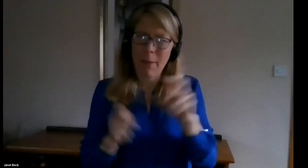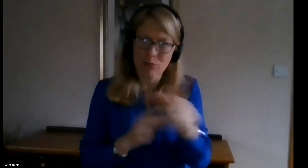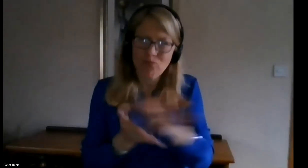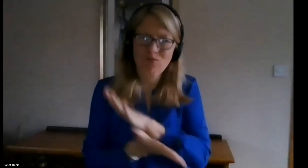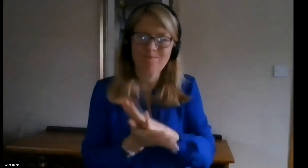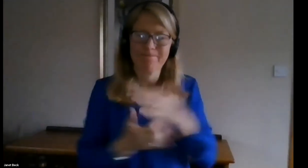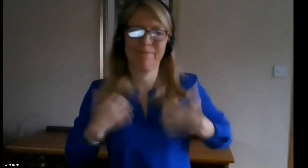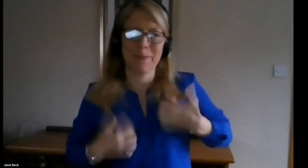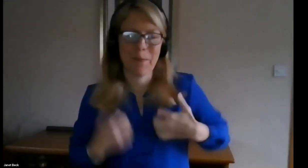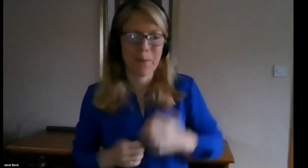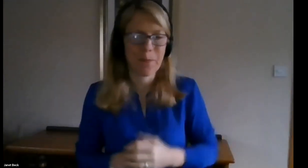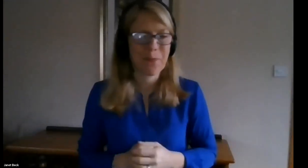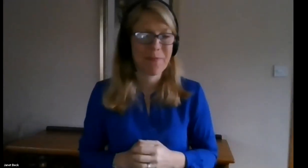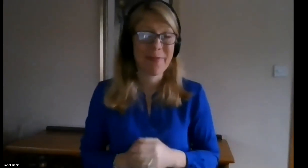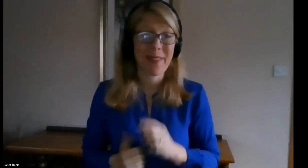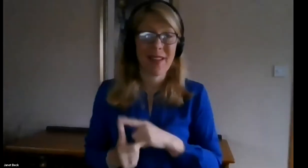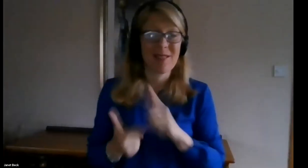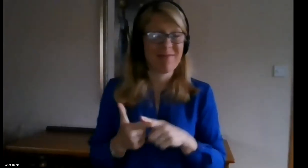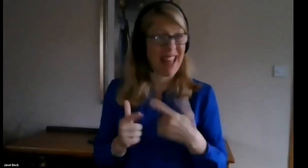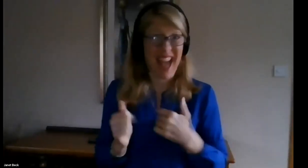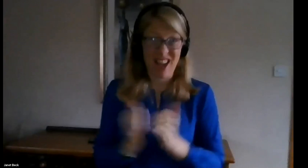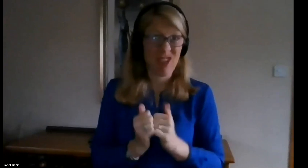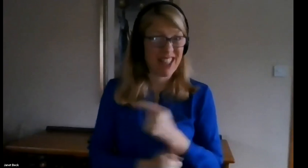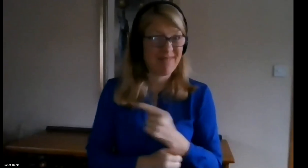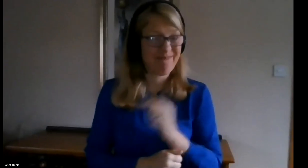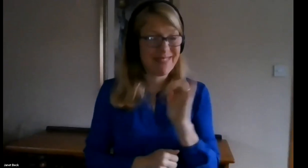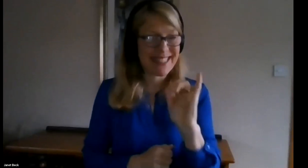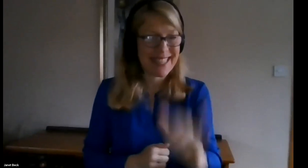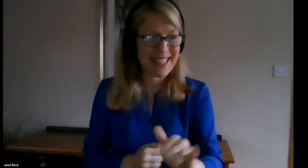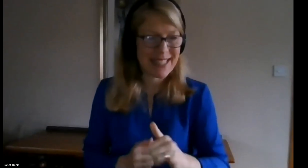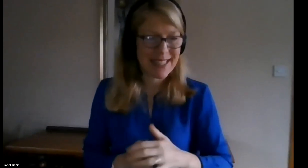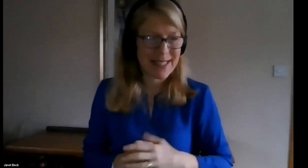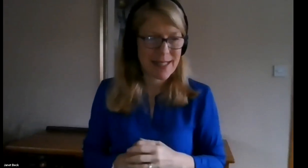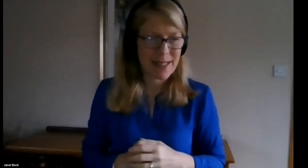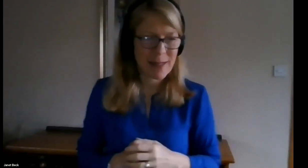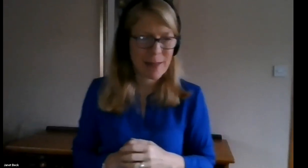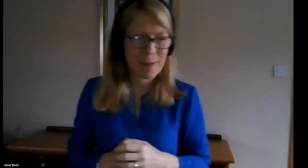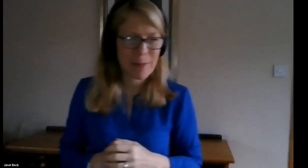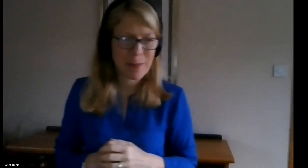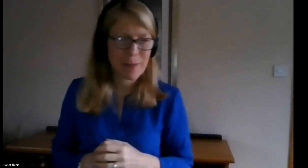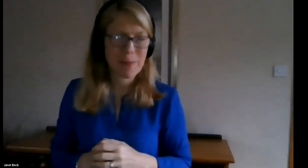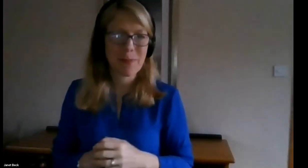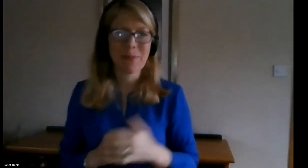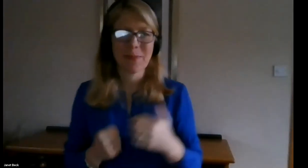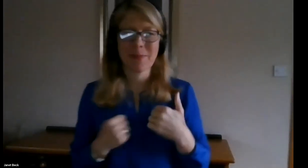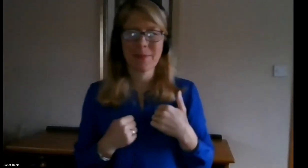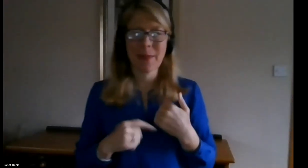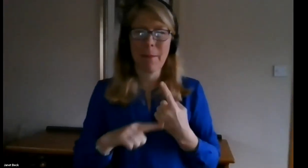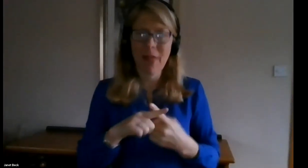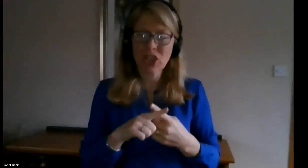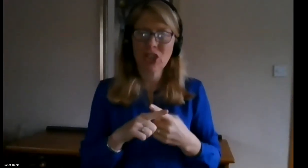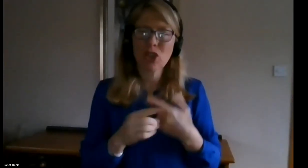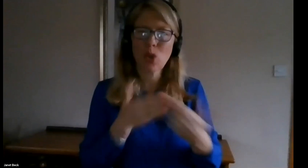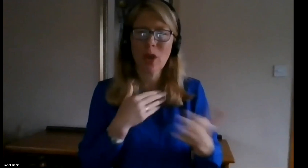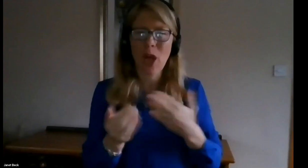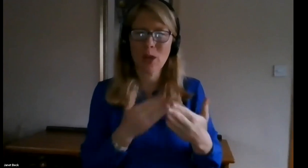I agree with that, Tams. And I also think it's important to get your ethics in really early if you can, especially